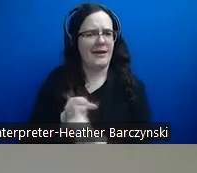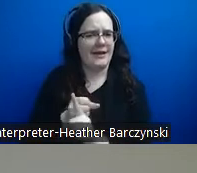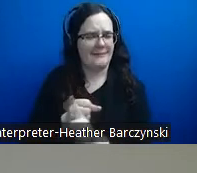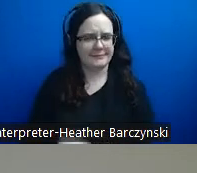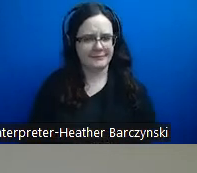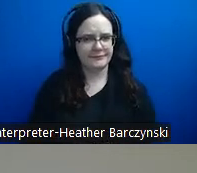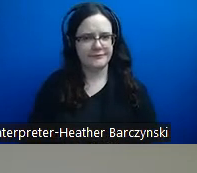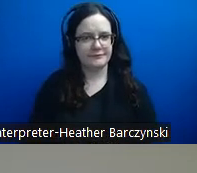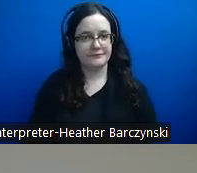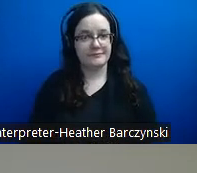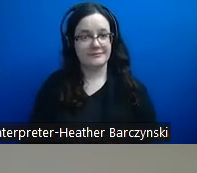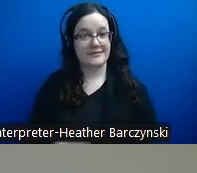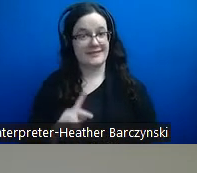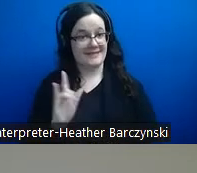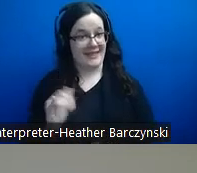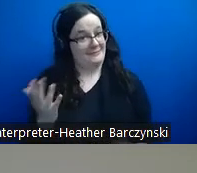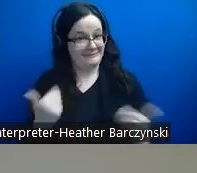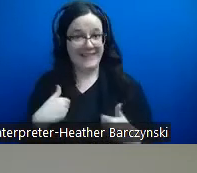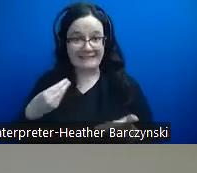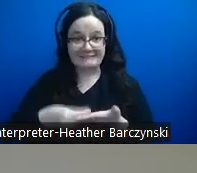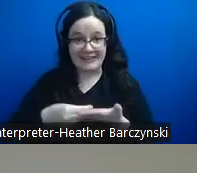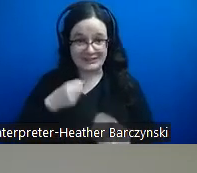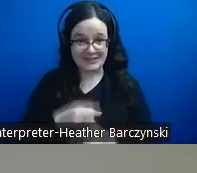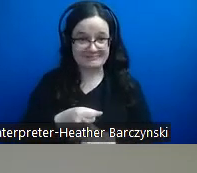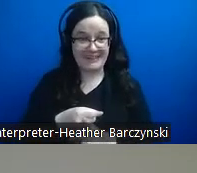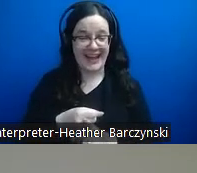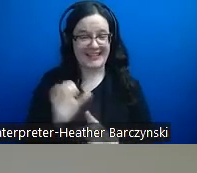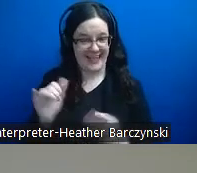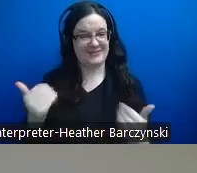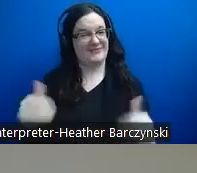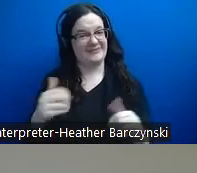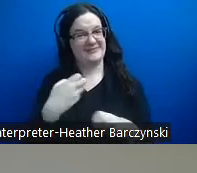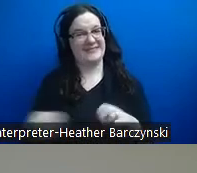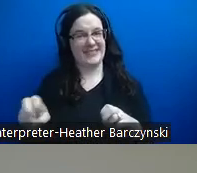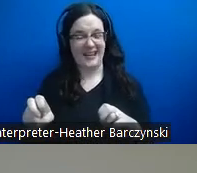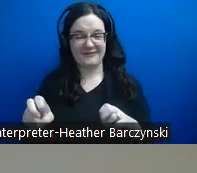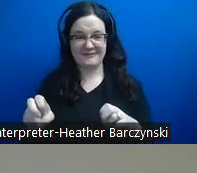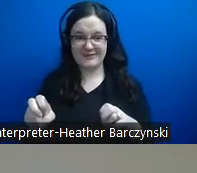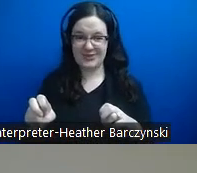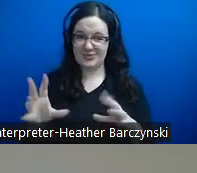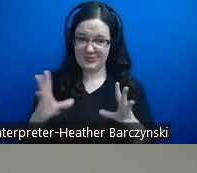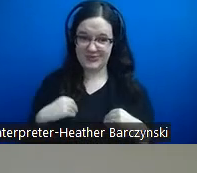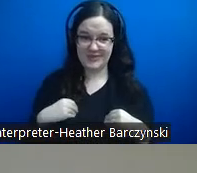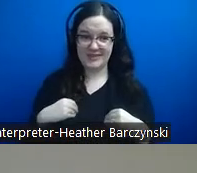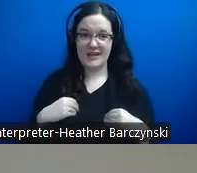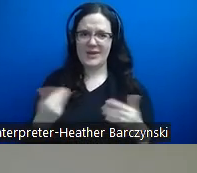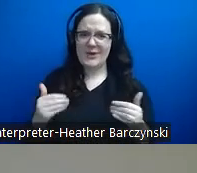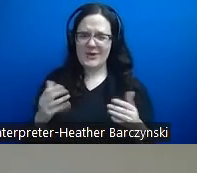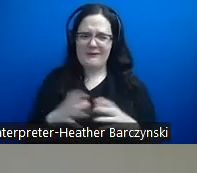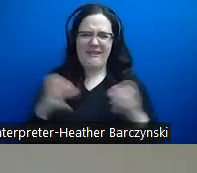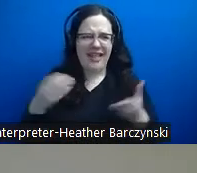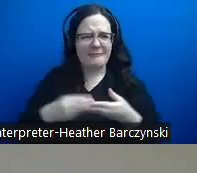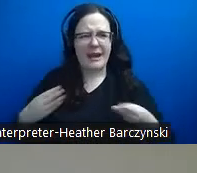And there were the financial impacts of it all. That was kind of hard to grasp how much money had been lost. But it